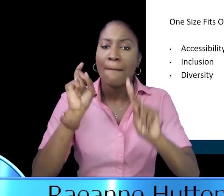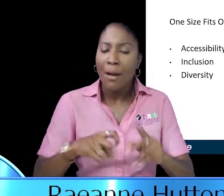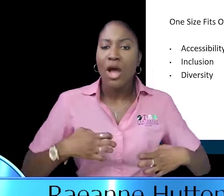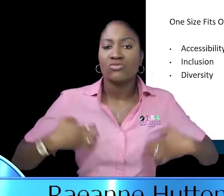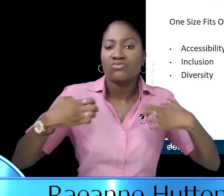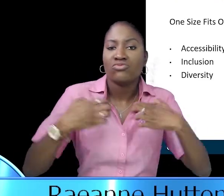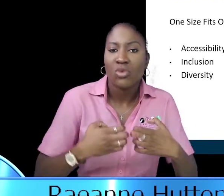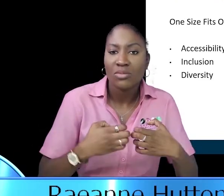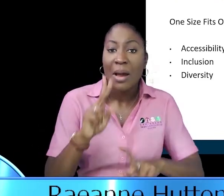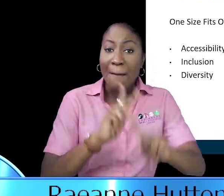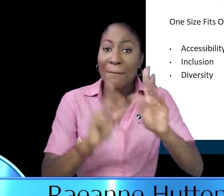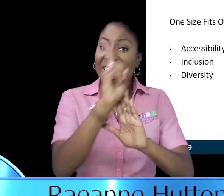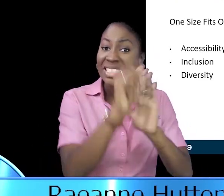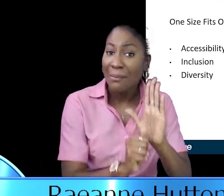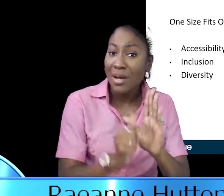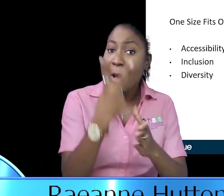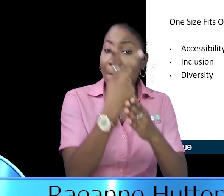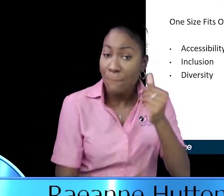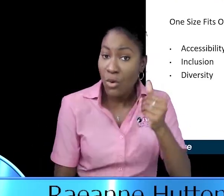with disabilities.